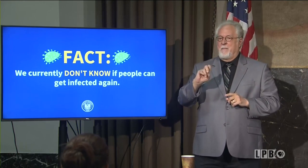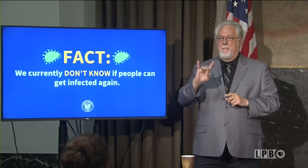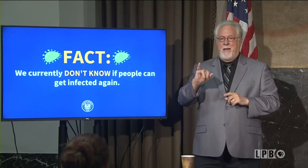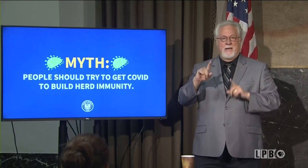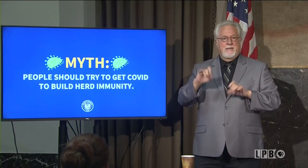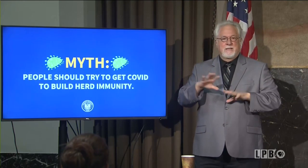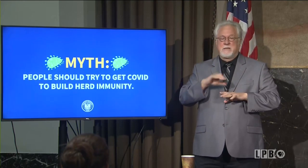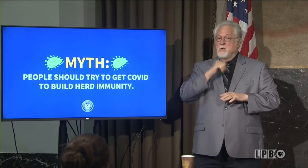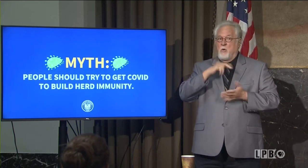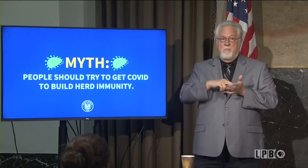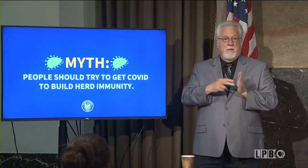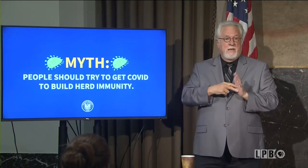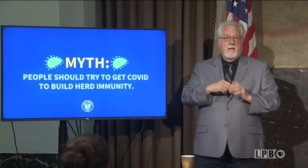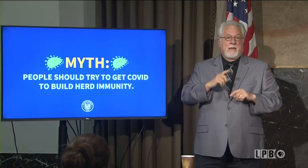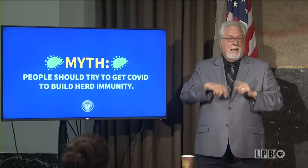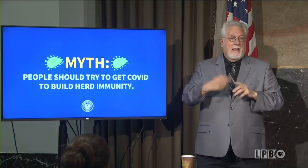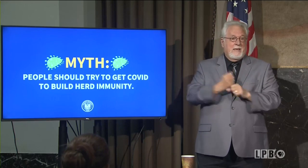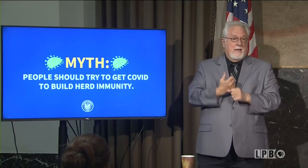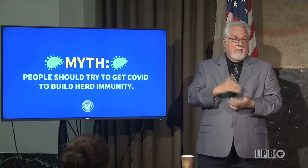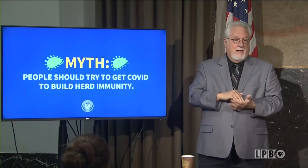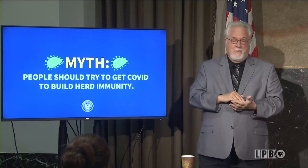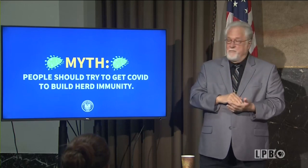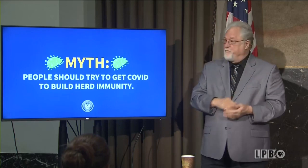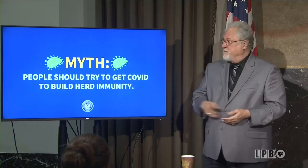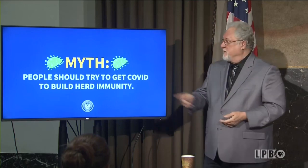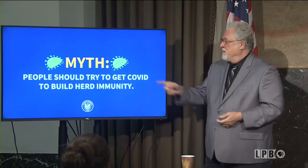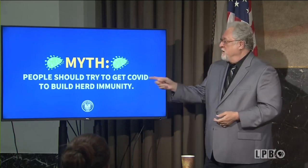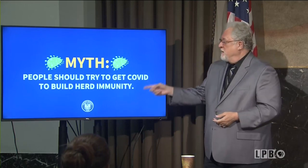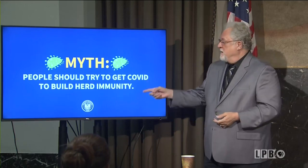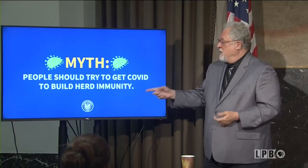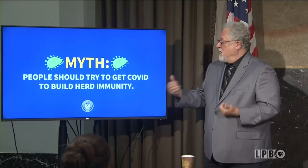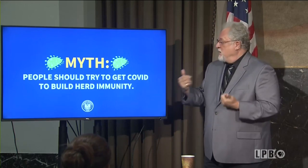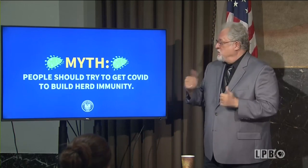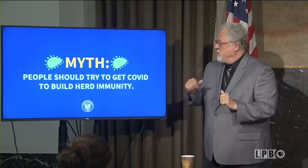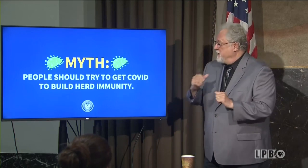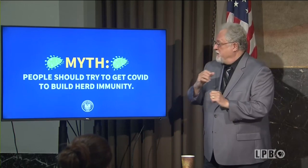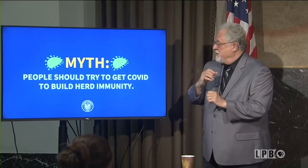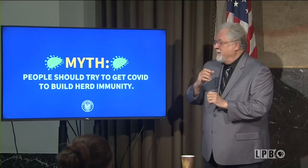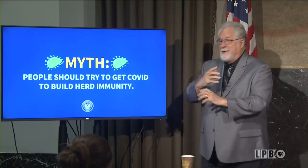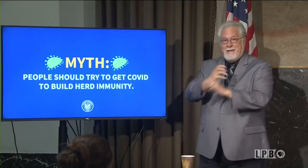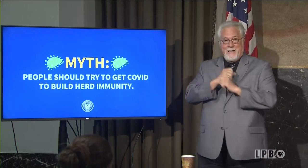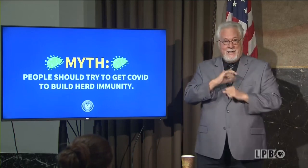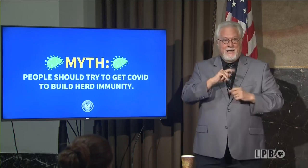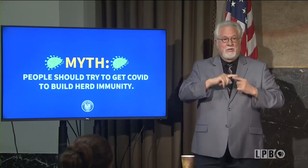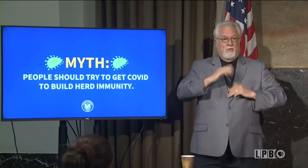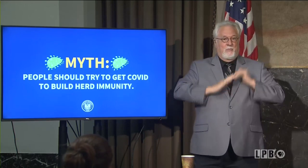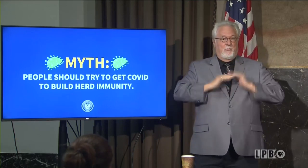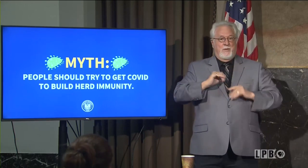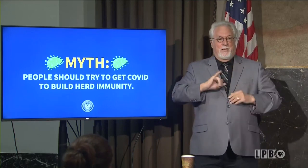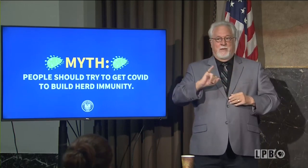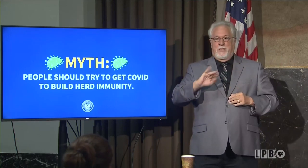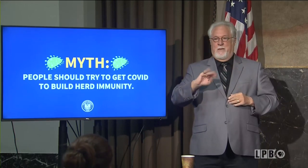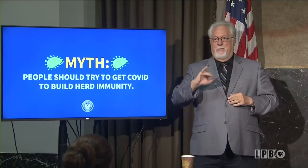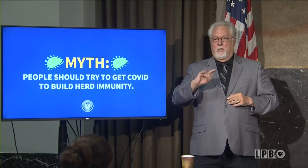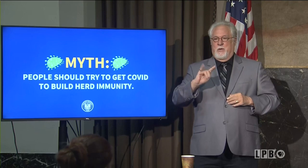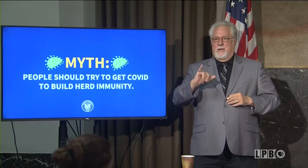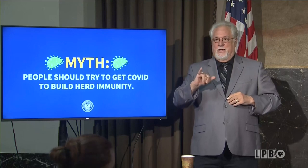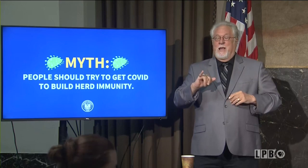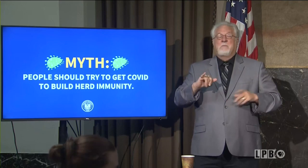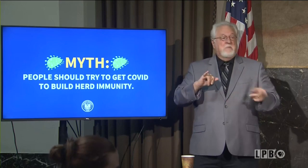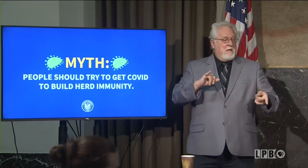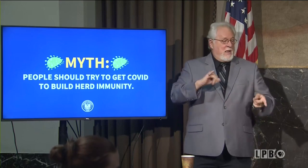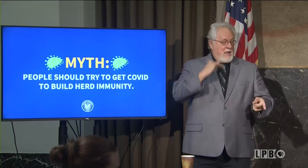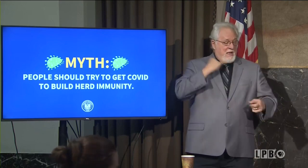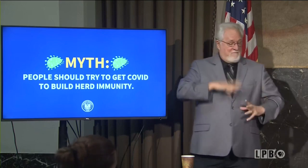again. Next myth, people should try to get COVID to build immunity. This is a common thought that people think if you get